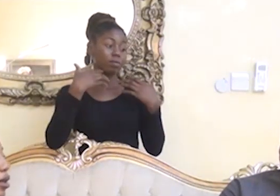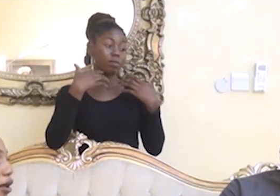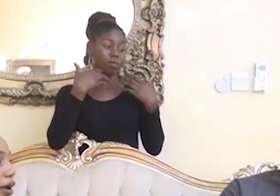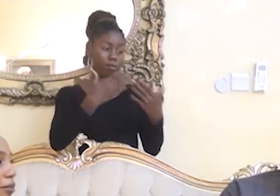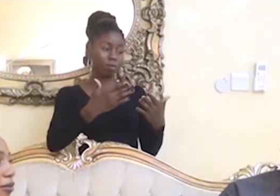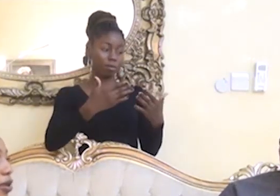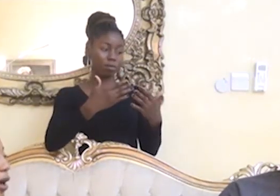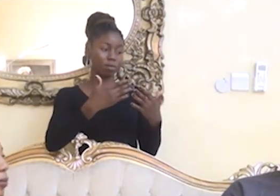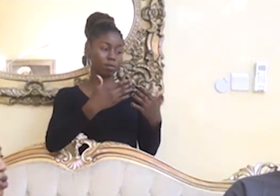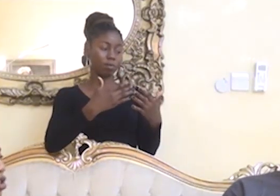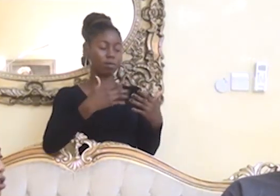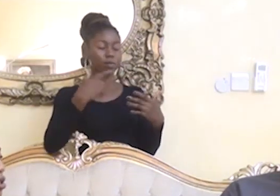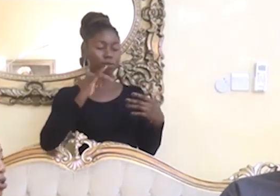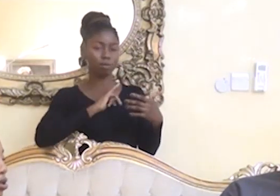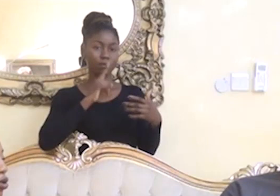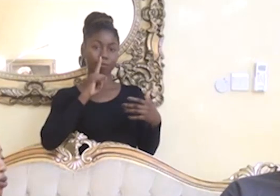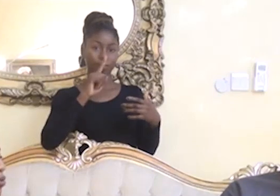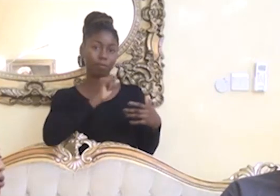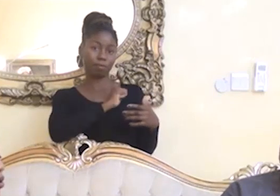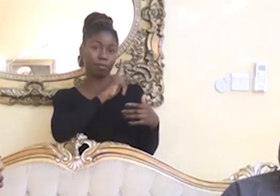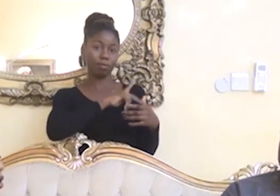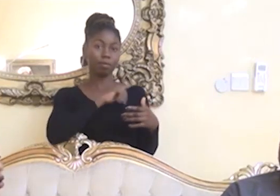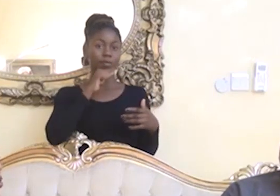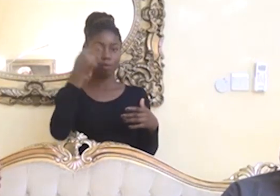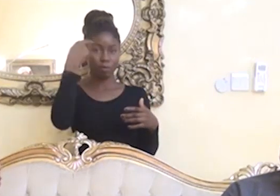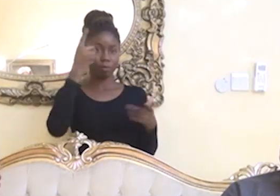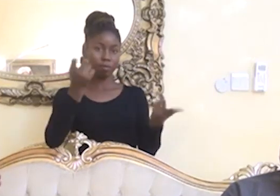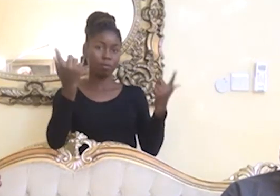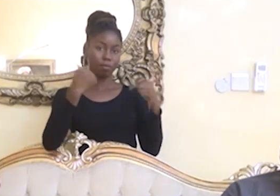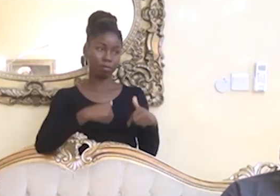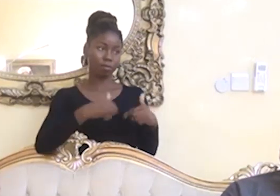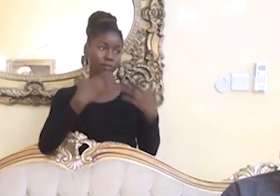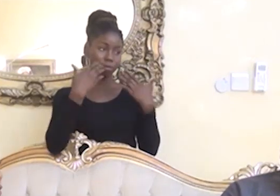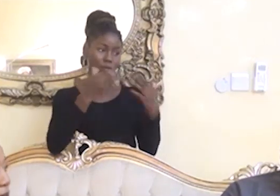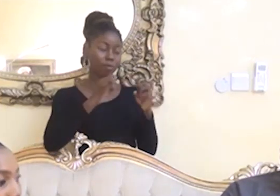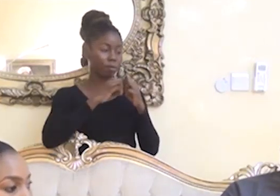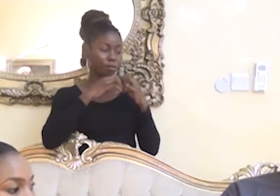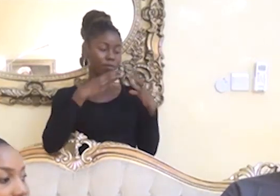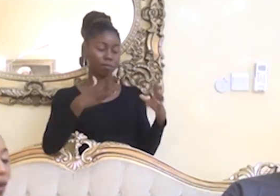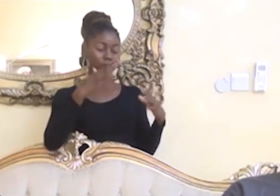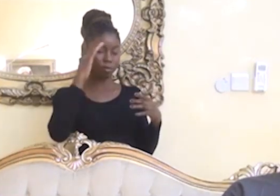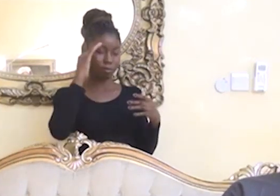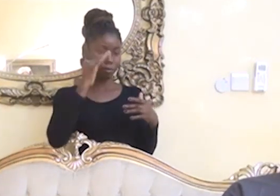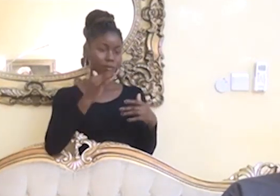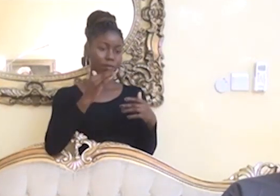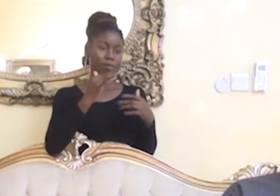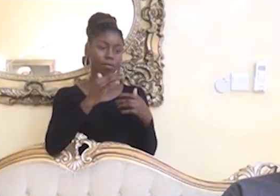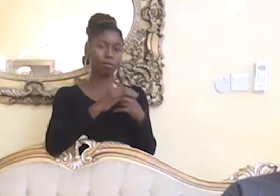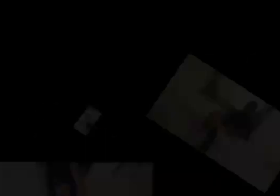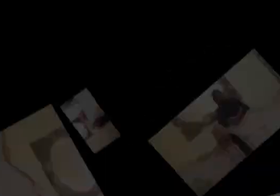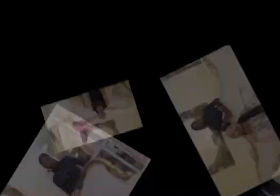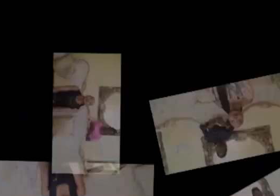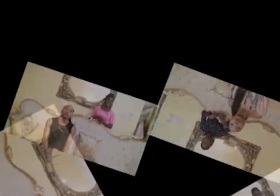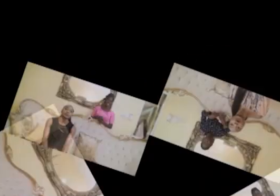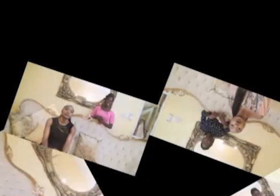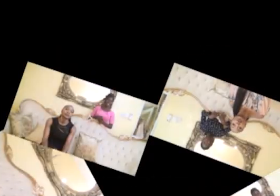Voices. Really appreciate you for coming and your time. Thank you so much, sir. You're welcome. Thank you, sir.